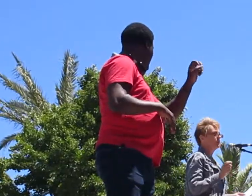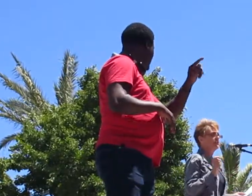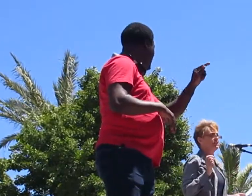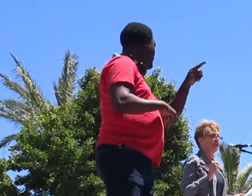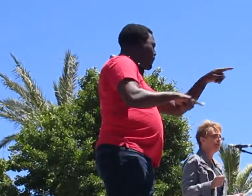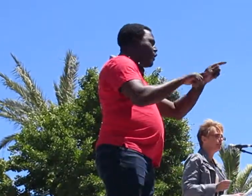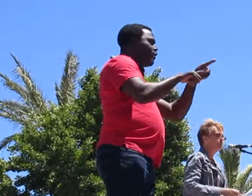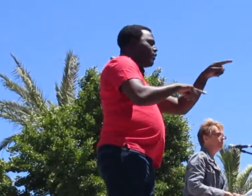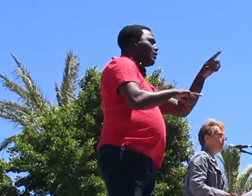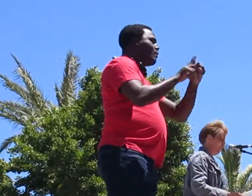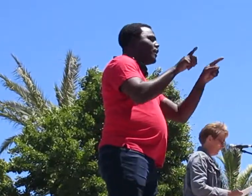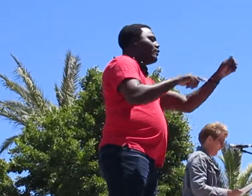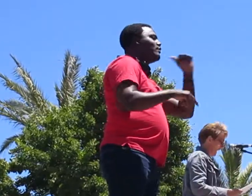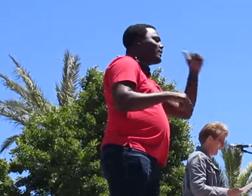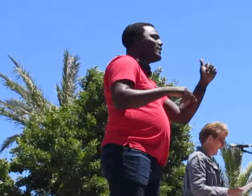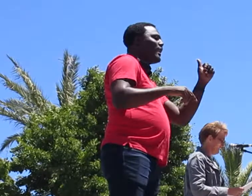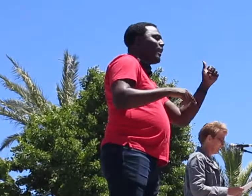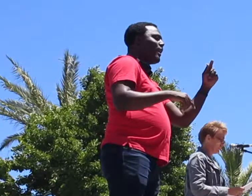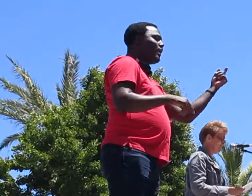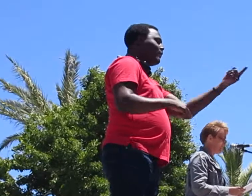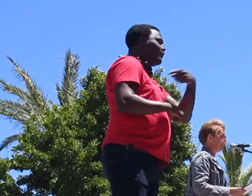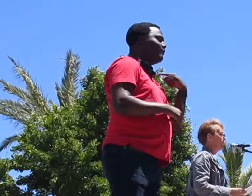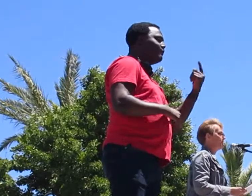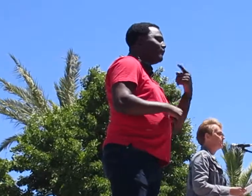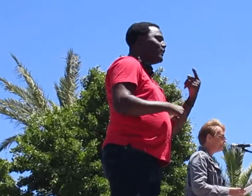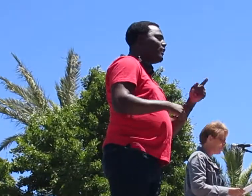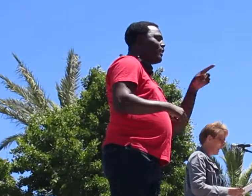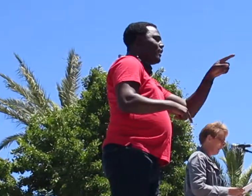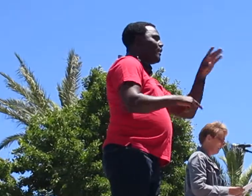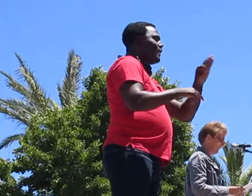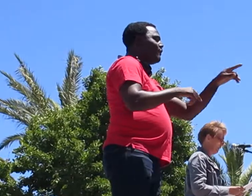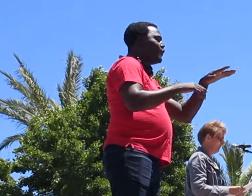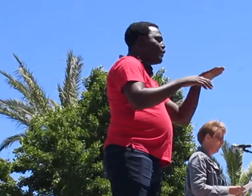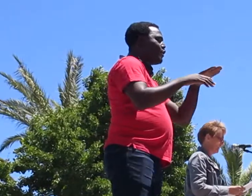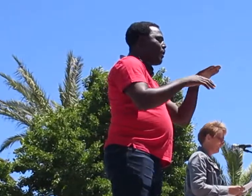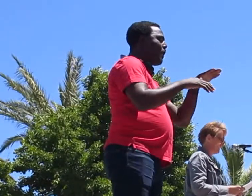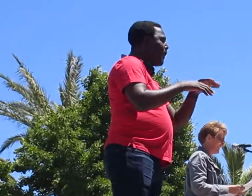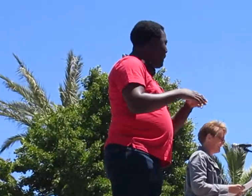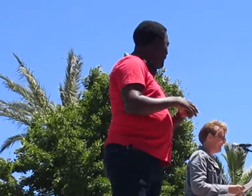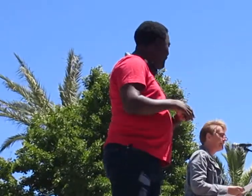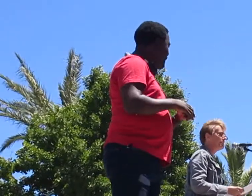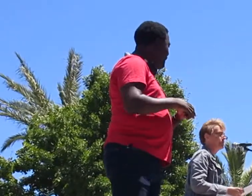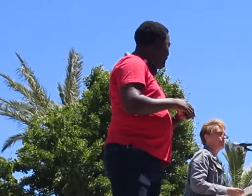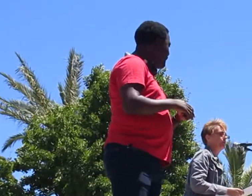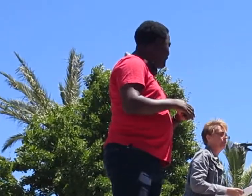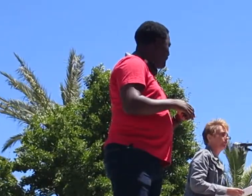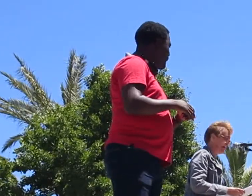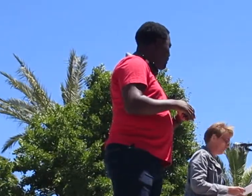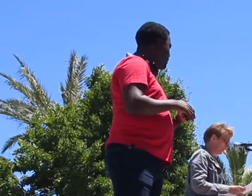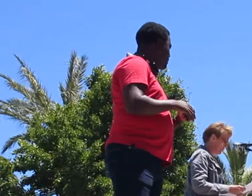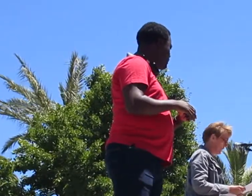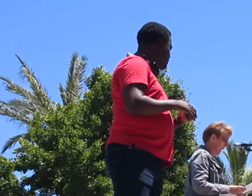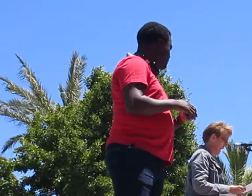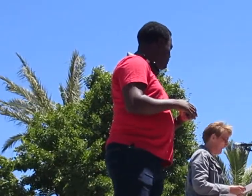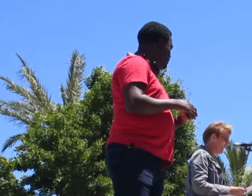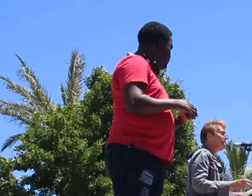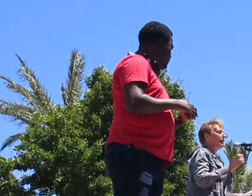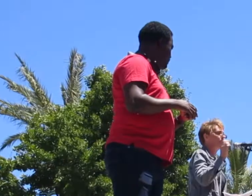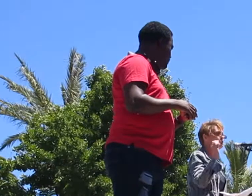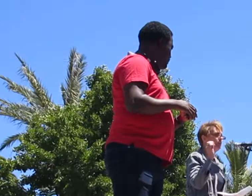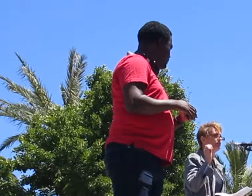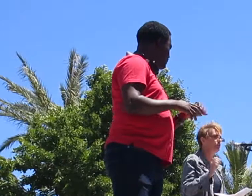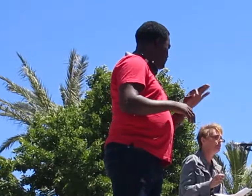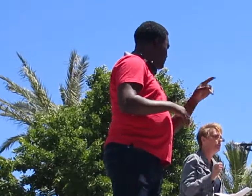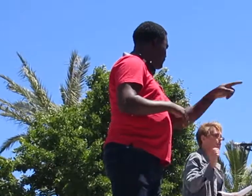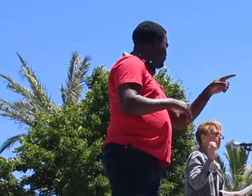If you continue to vote against the people and push a health care bill that leaves the neediest and most fragile to die,